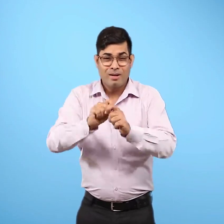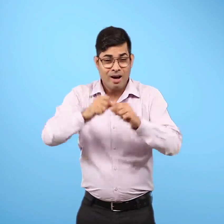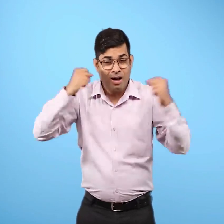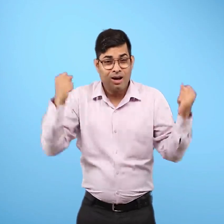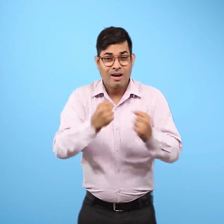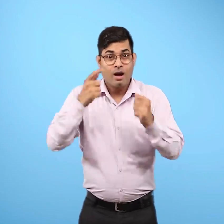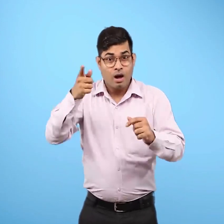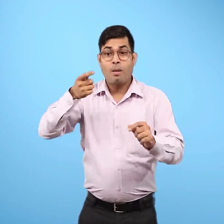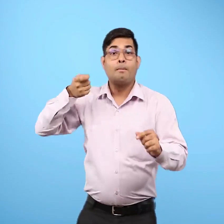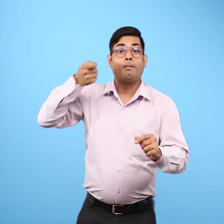work.